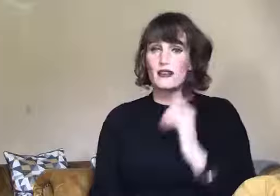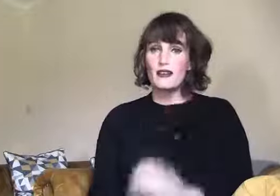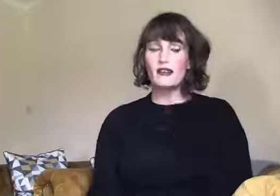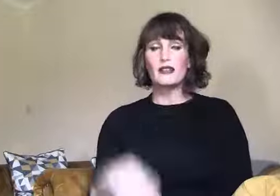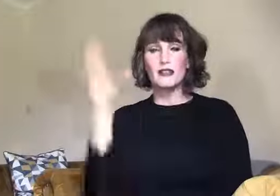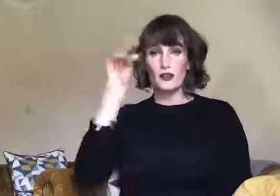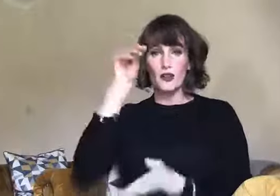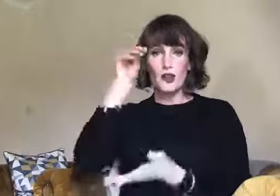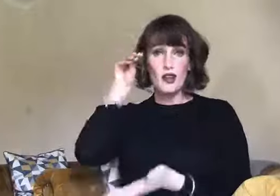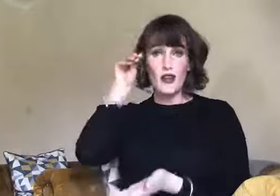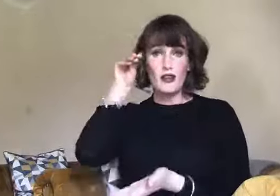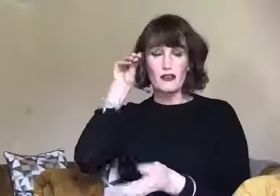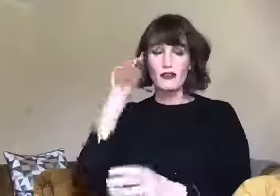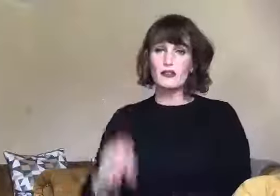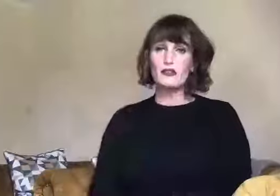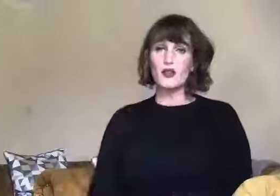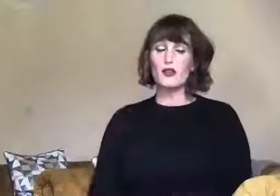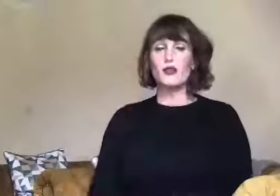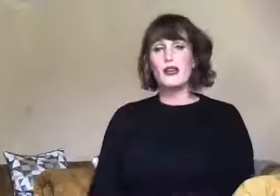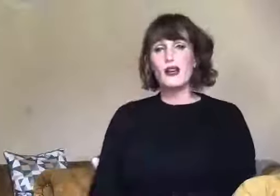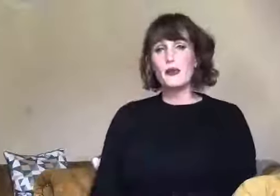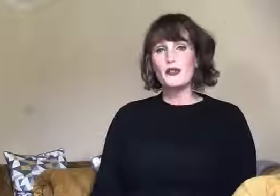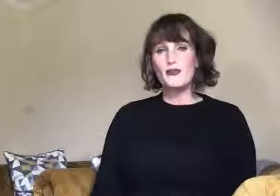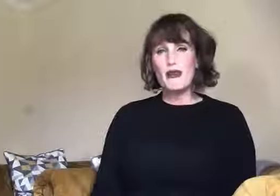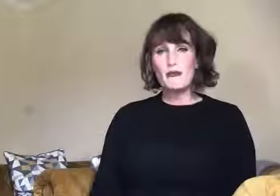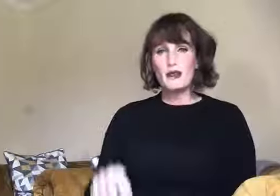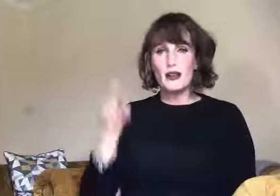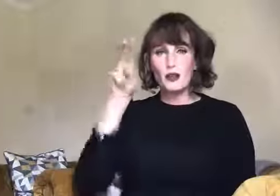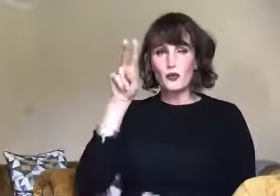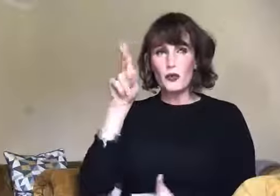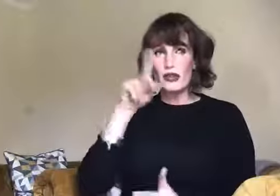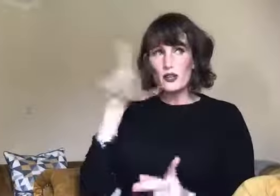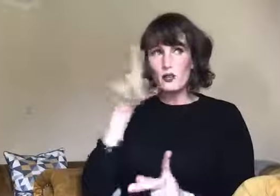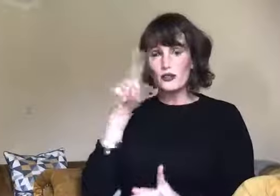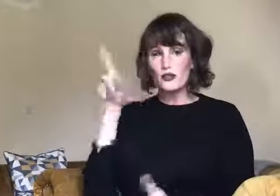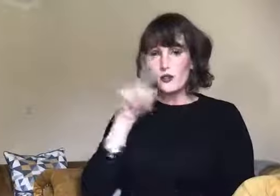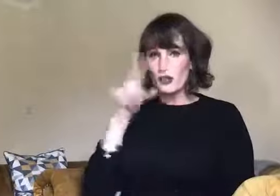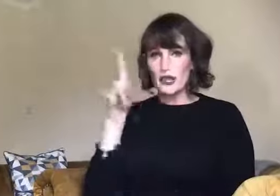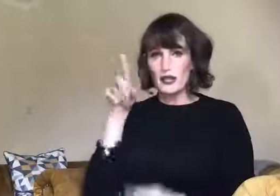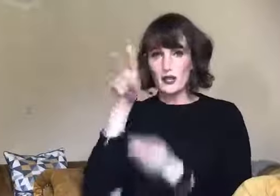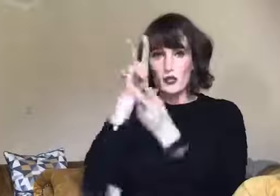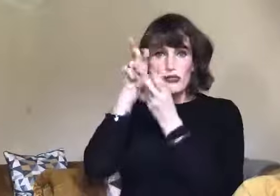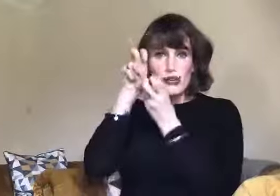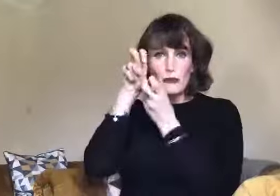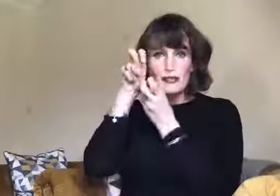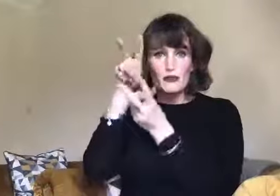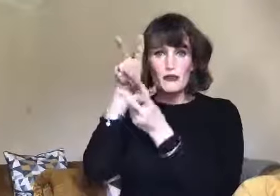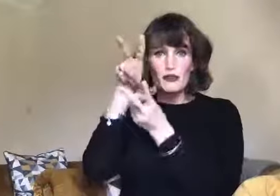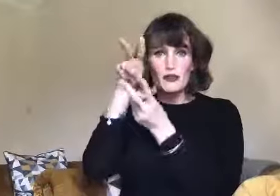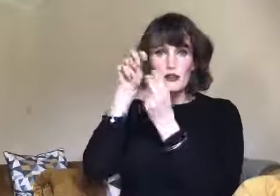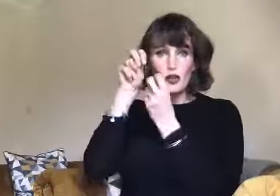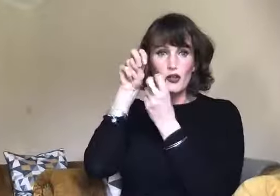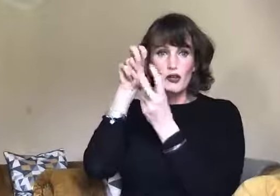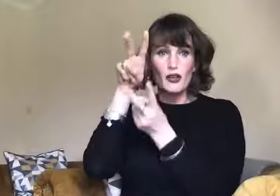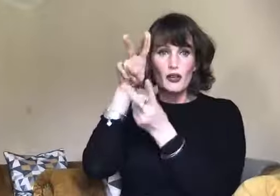learn. So learn. So I want you to remember, like when you're sort of watching, you're receptive. So